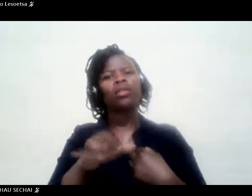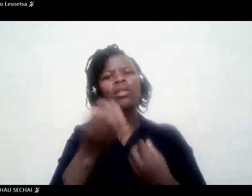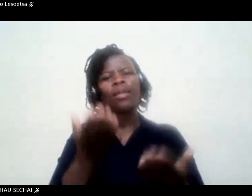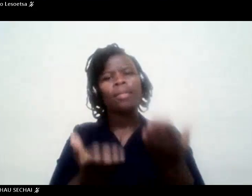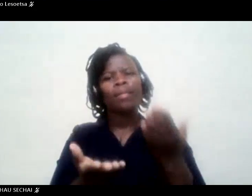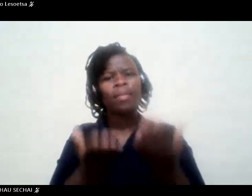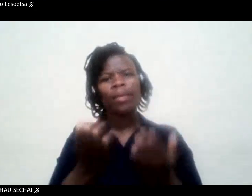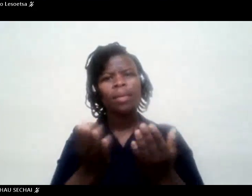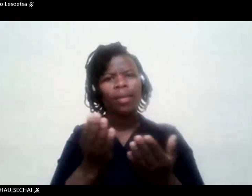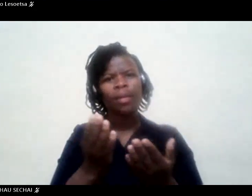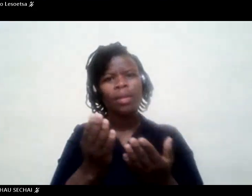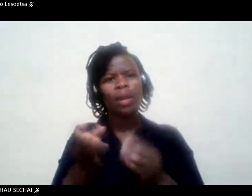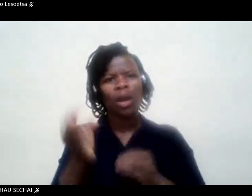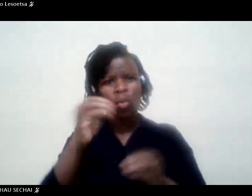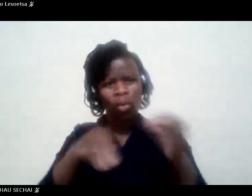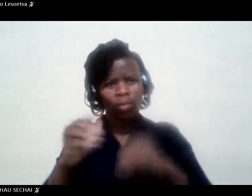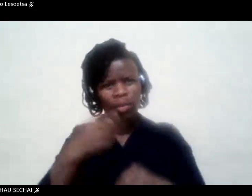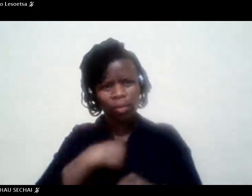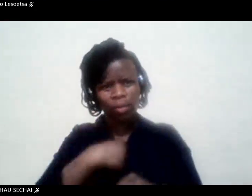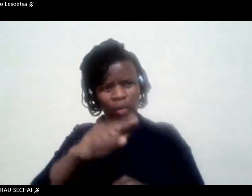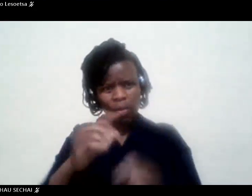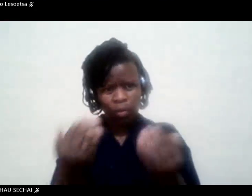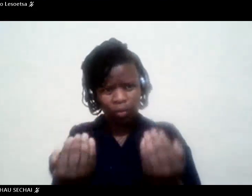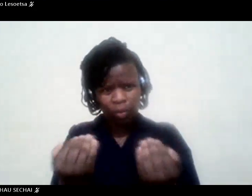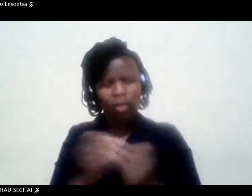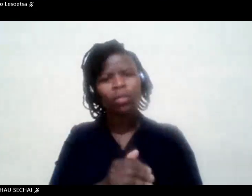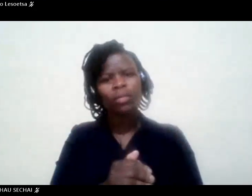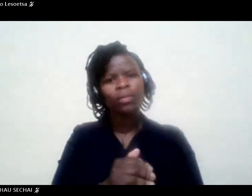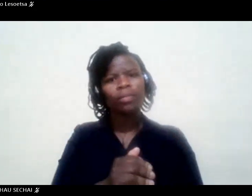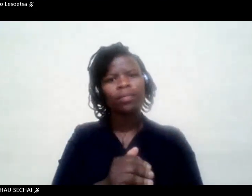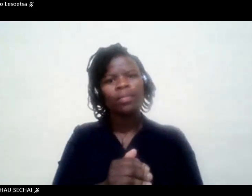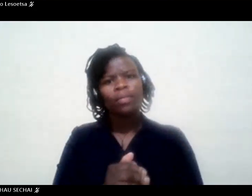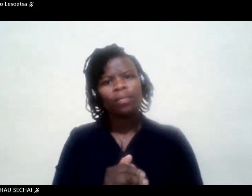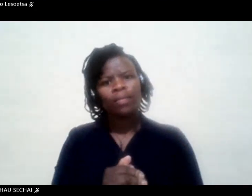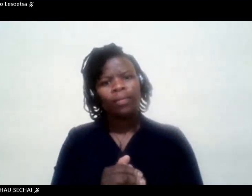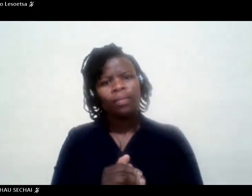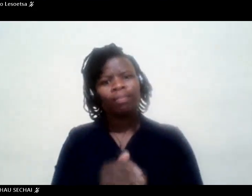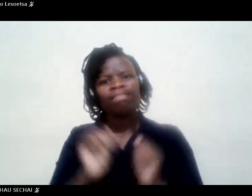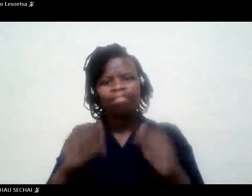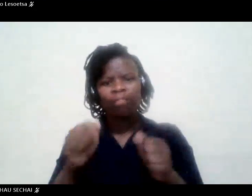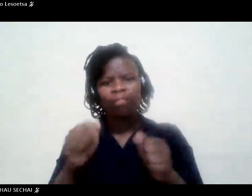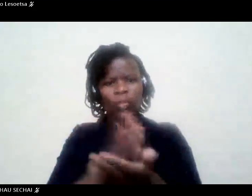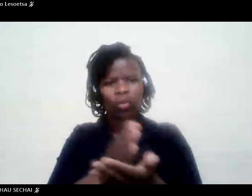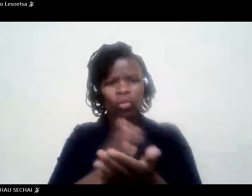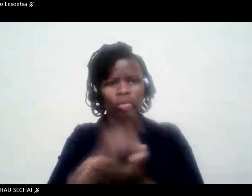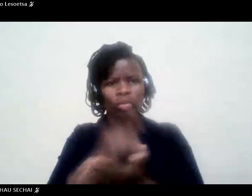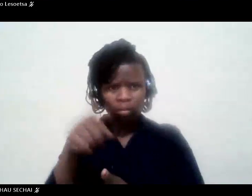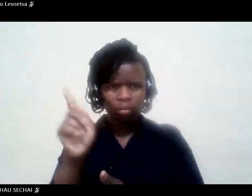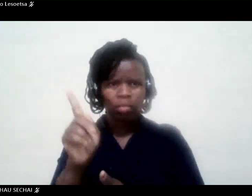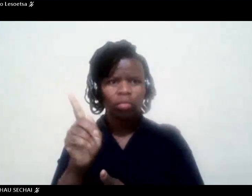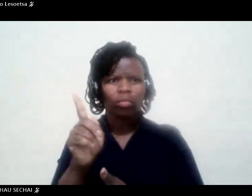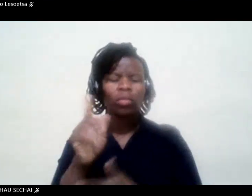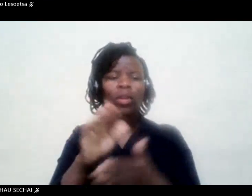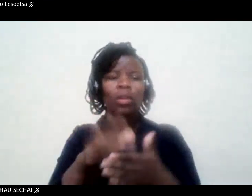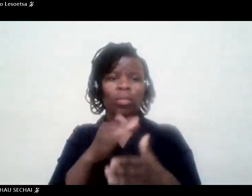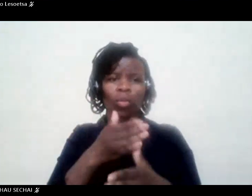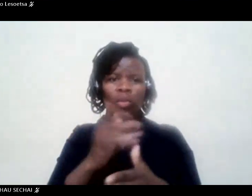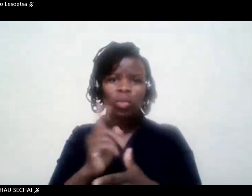Yes, you're very right. Very right. And one of the core essential things is a lecturer being aware